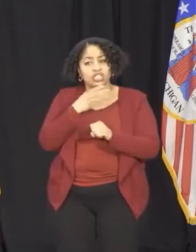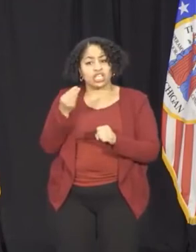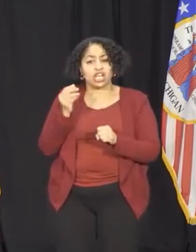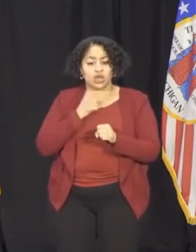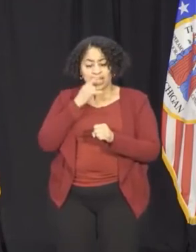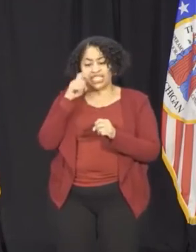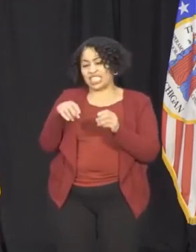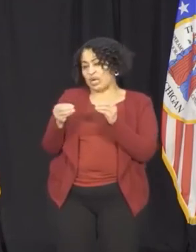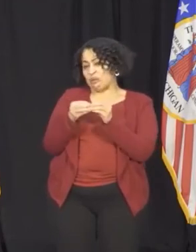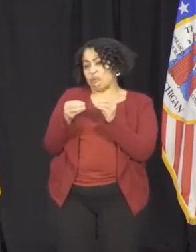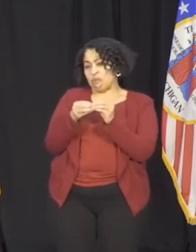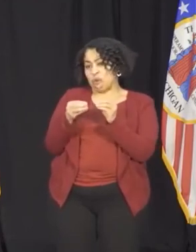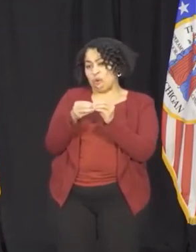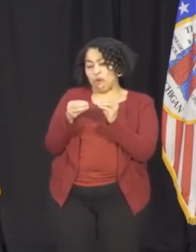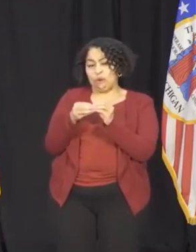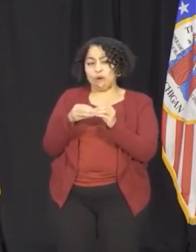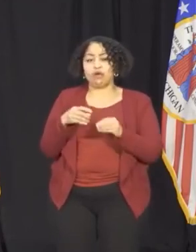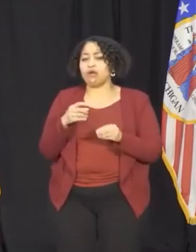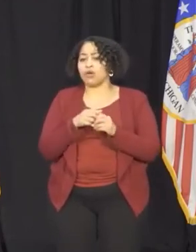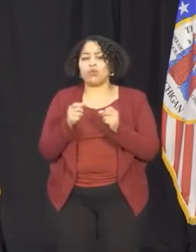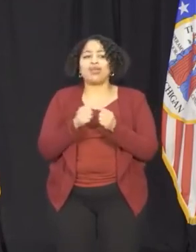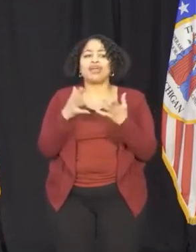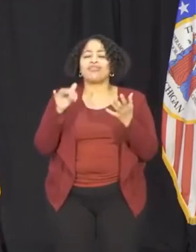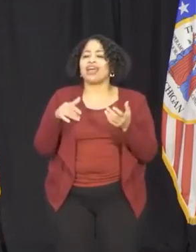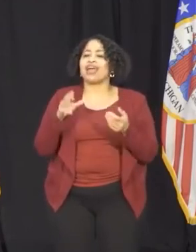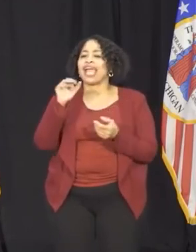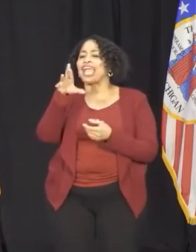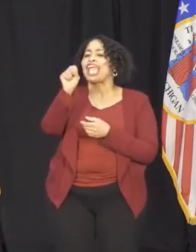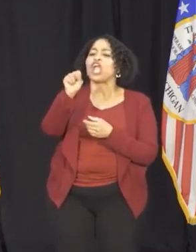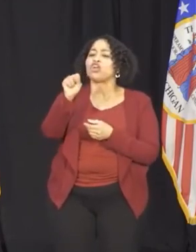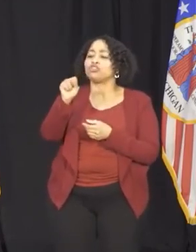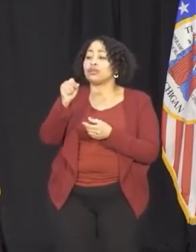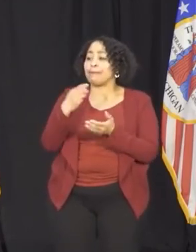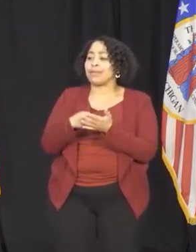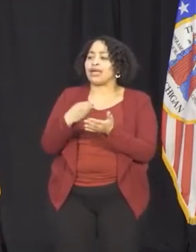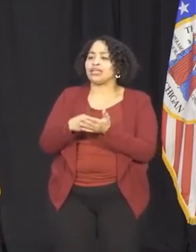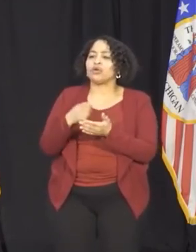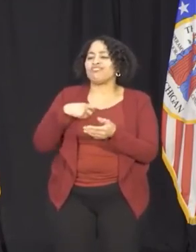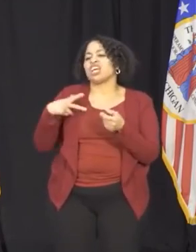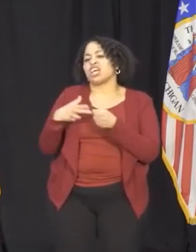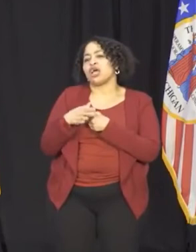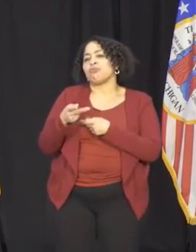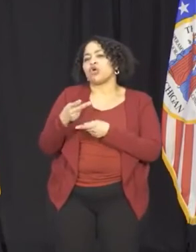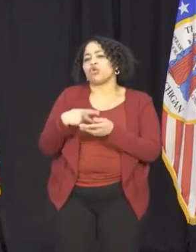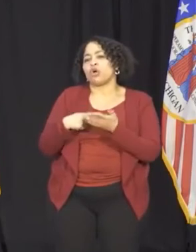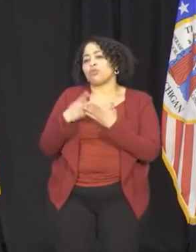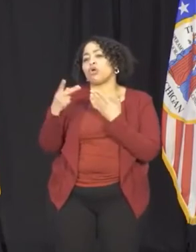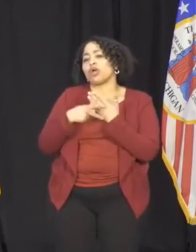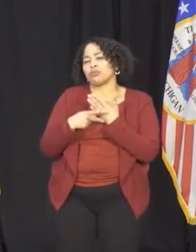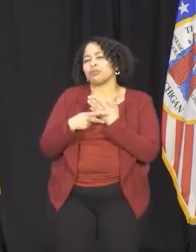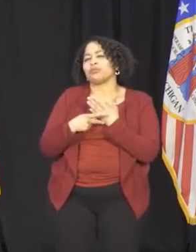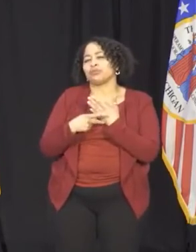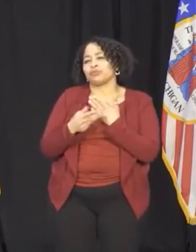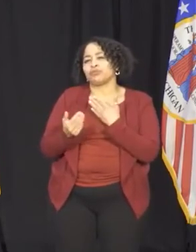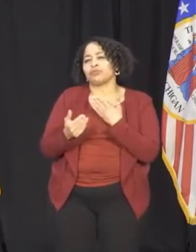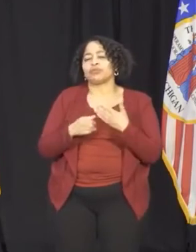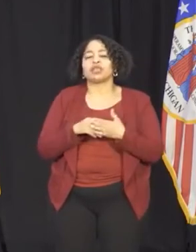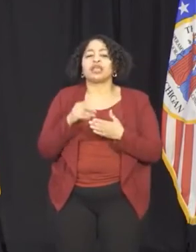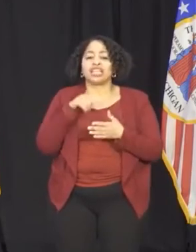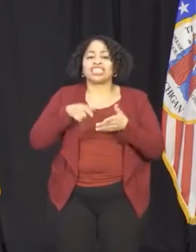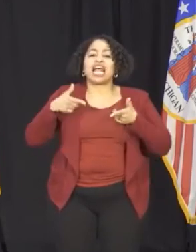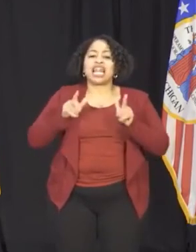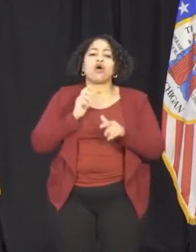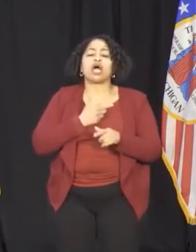need so much more. But without that CARES money filling in gaps, we're going to have to cut programming. And this investment allows us